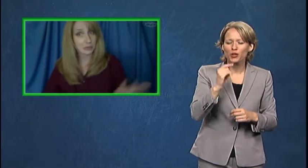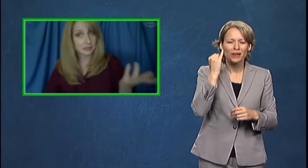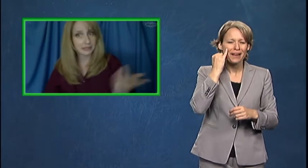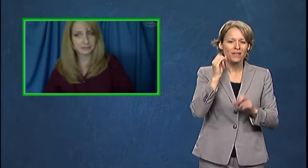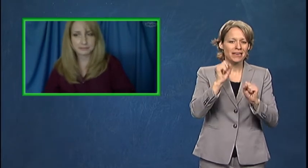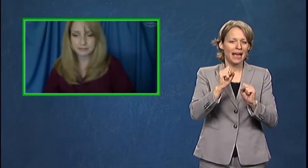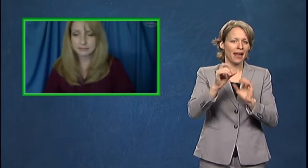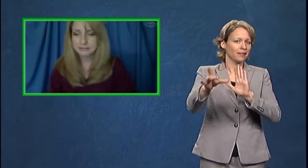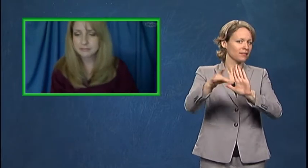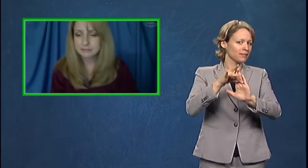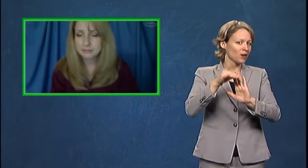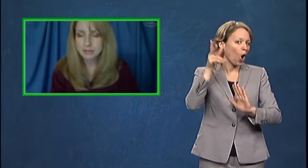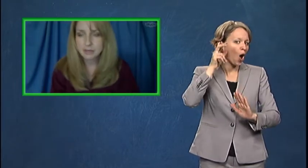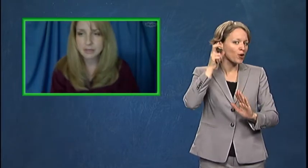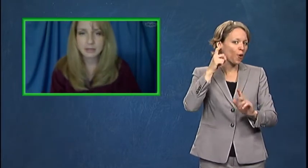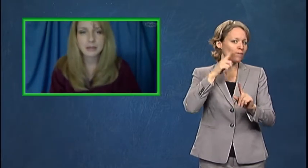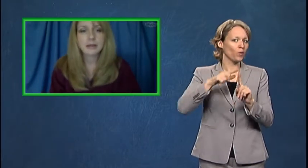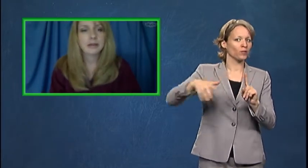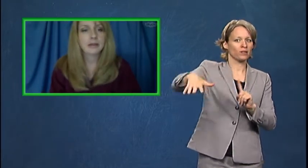but we'll see.